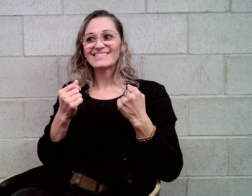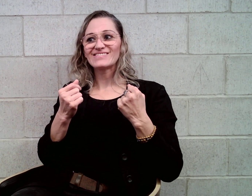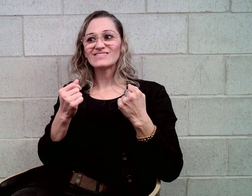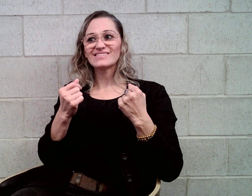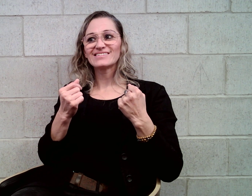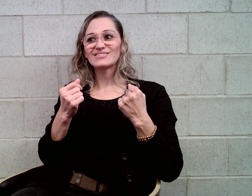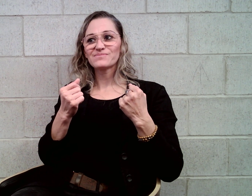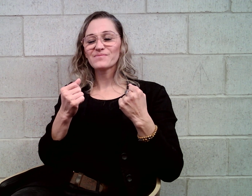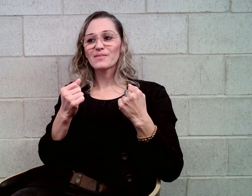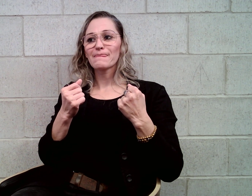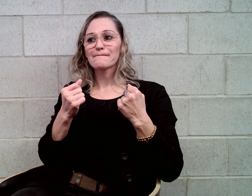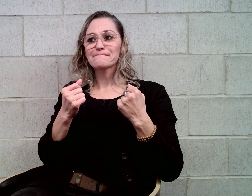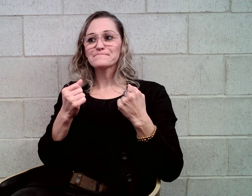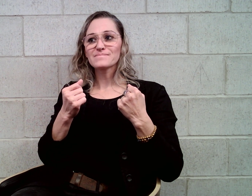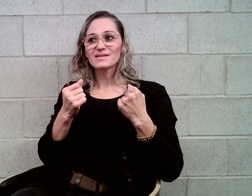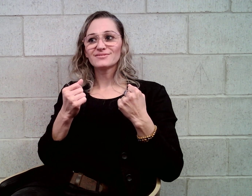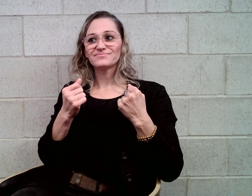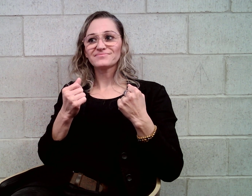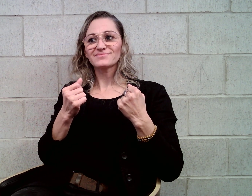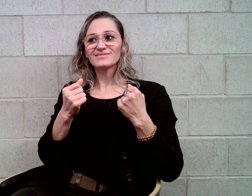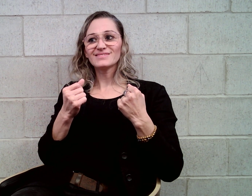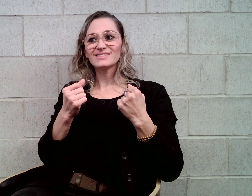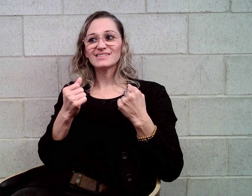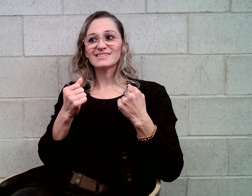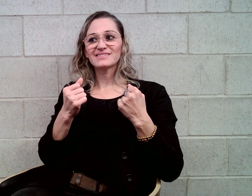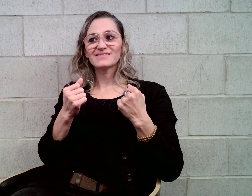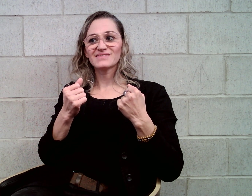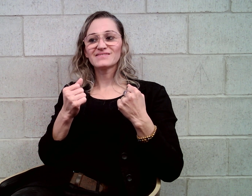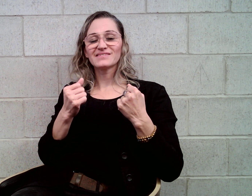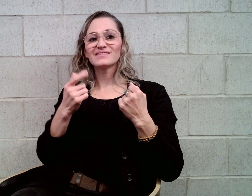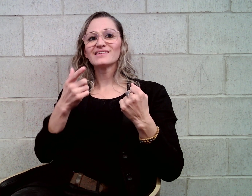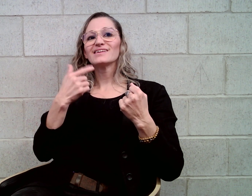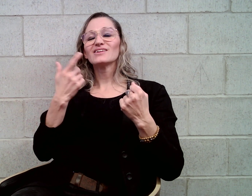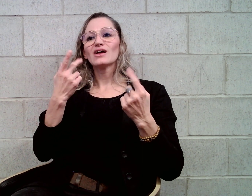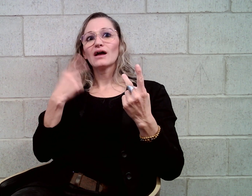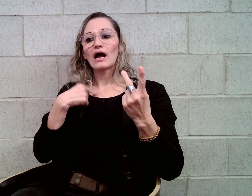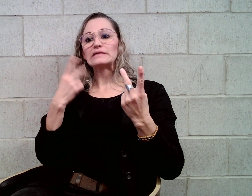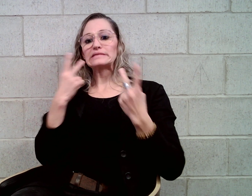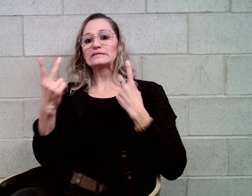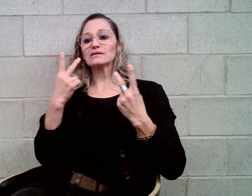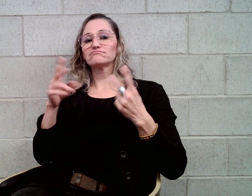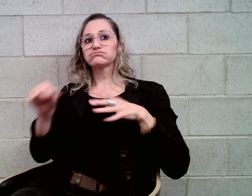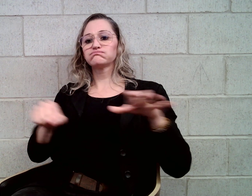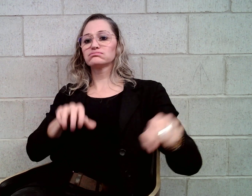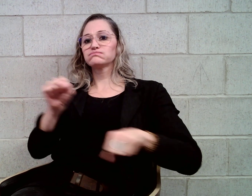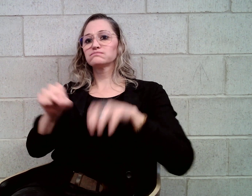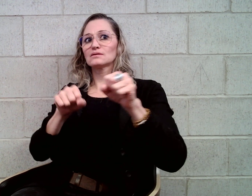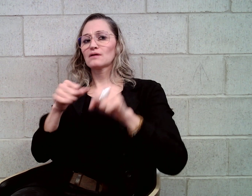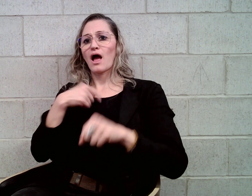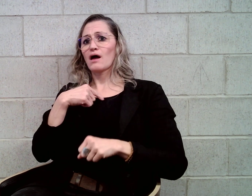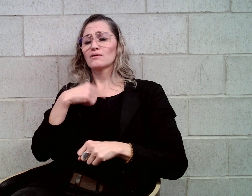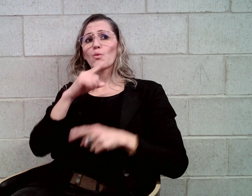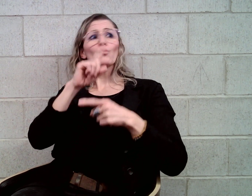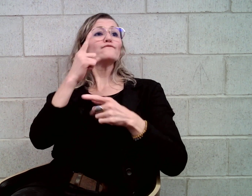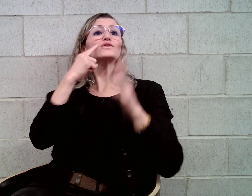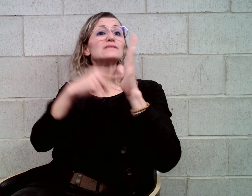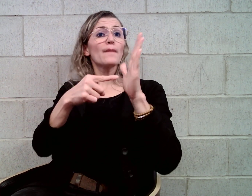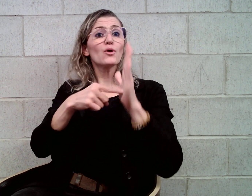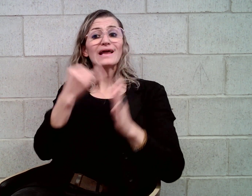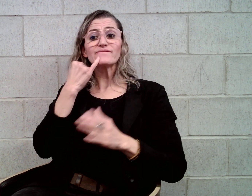that the things that are overlooked because of their reliance on the auditory signal. And I don't have